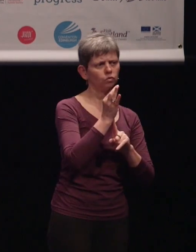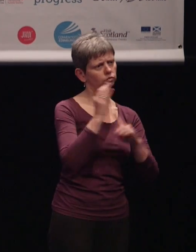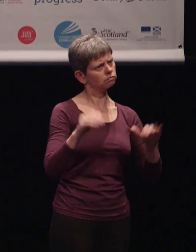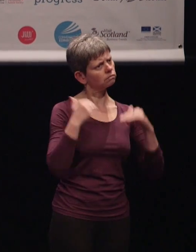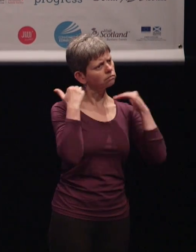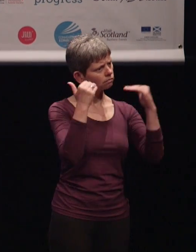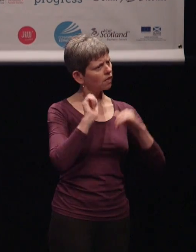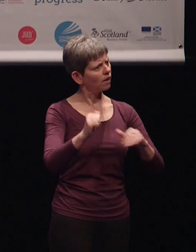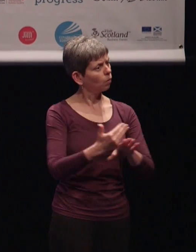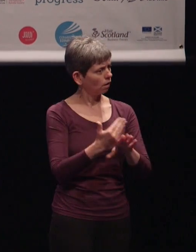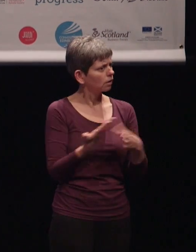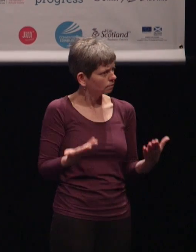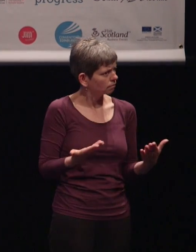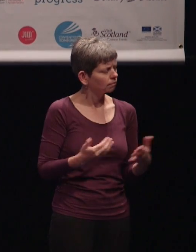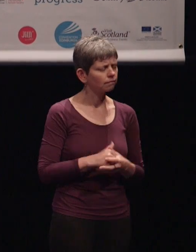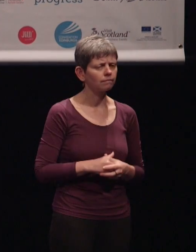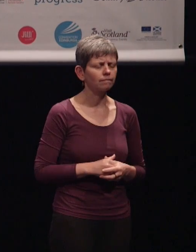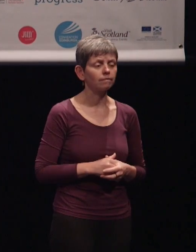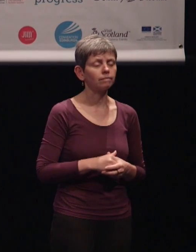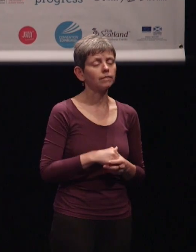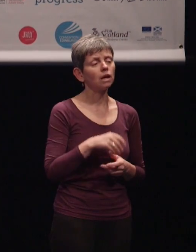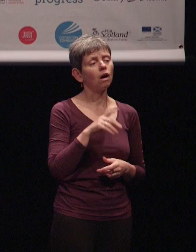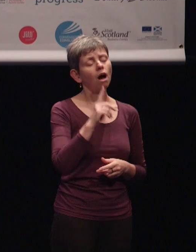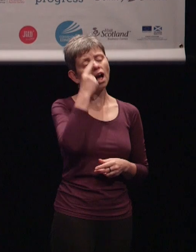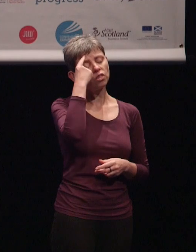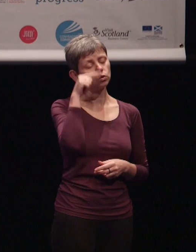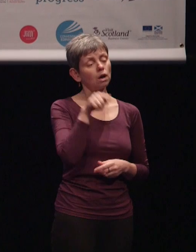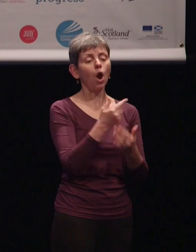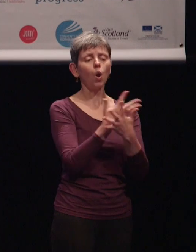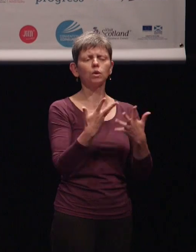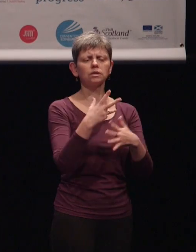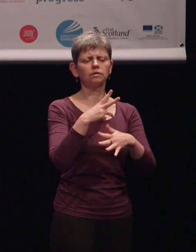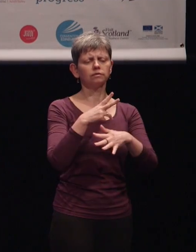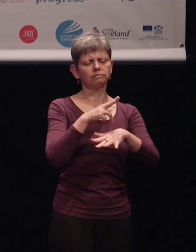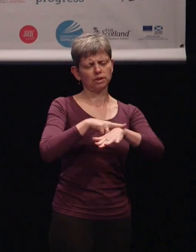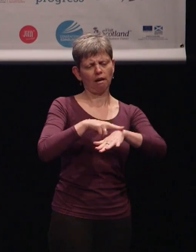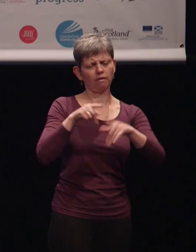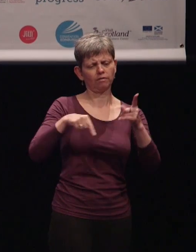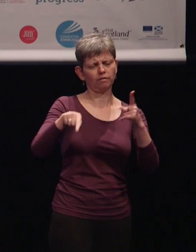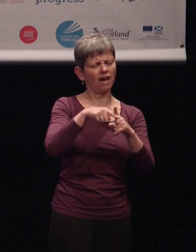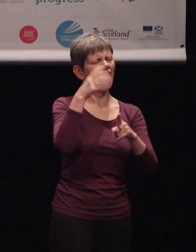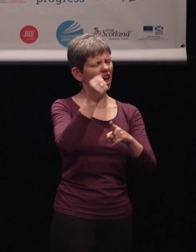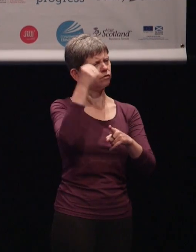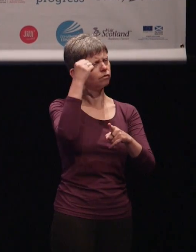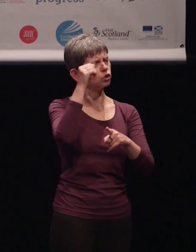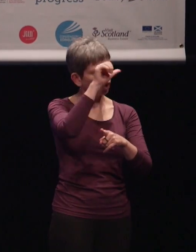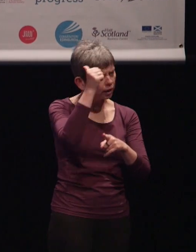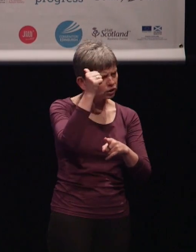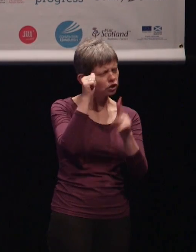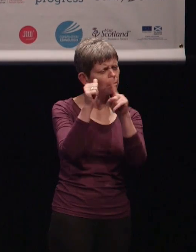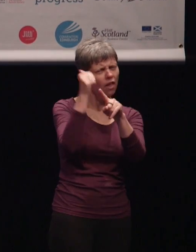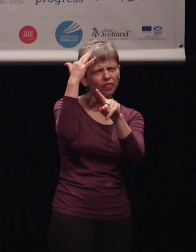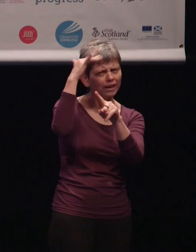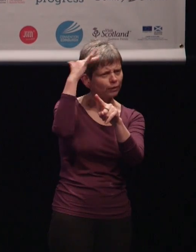professionalism. Okay, so I noticed that lots of staff has lots of theoretical knowledge, but they